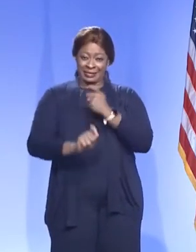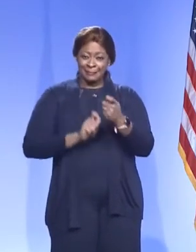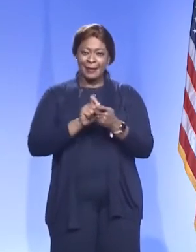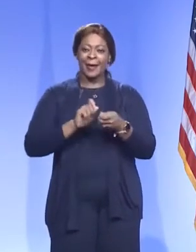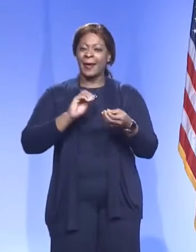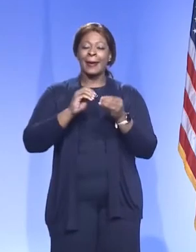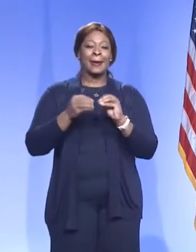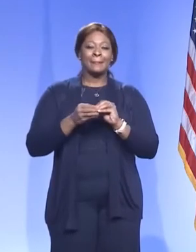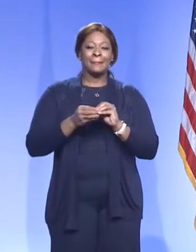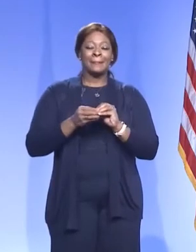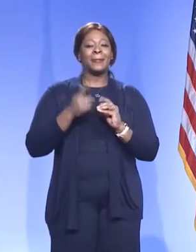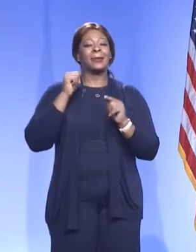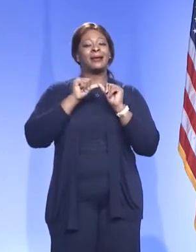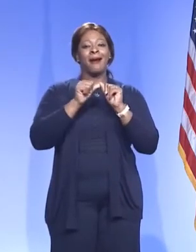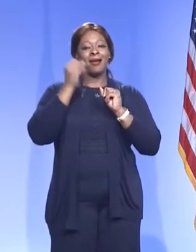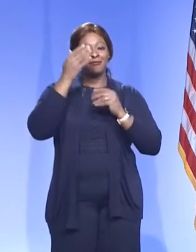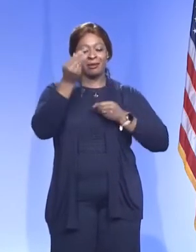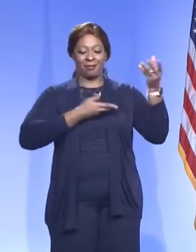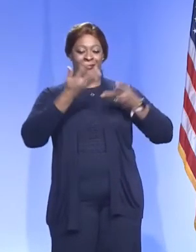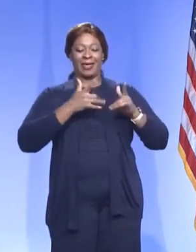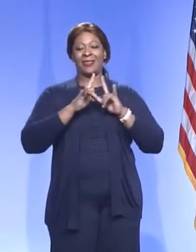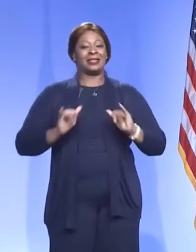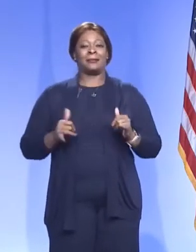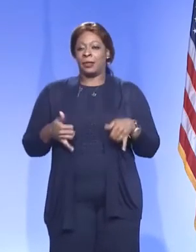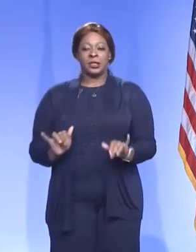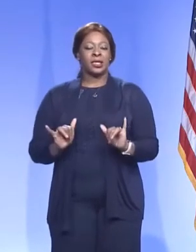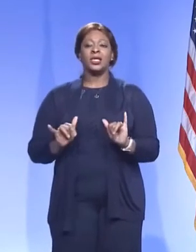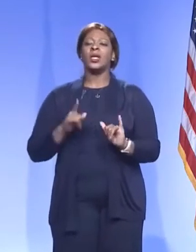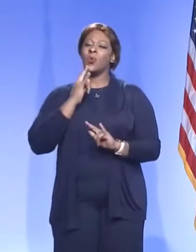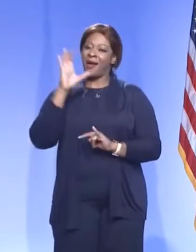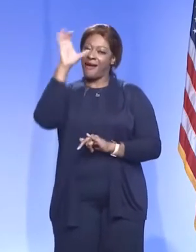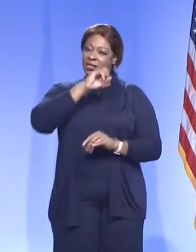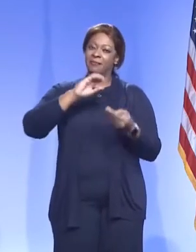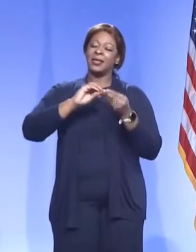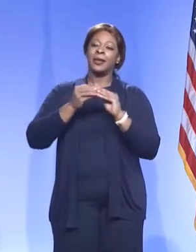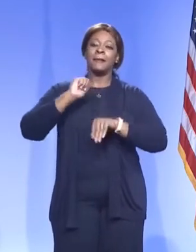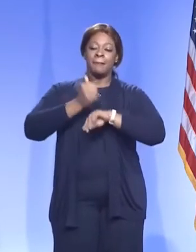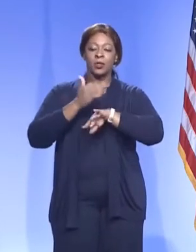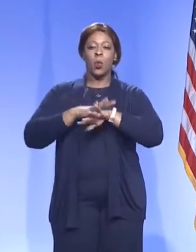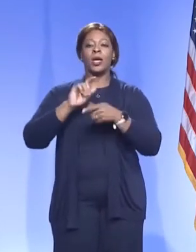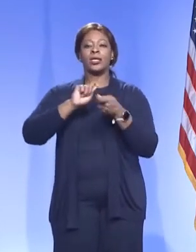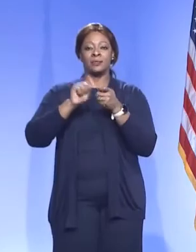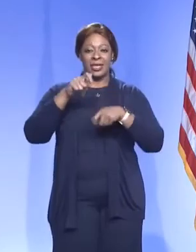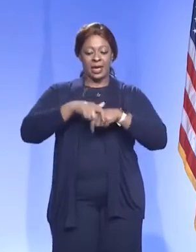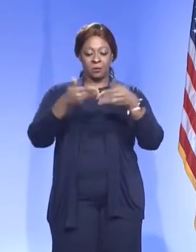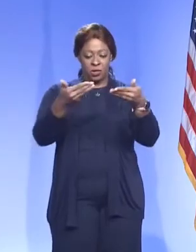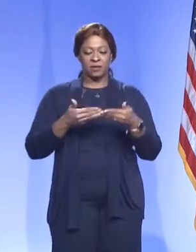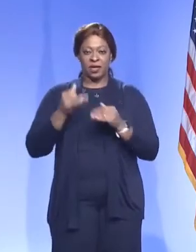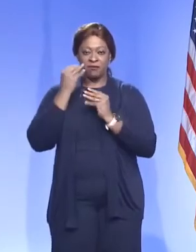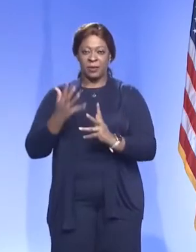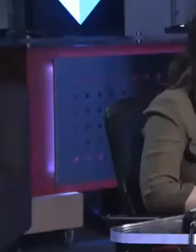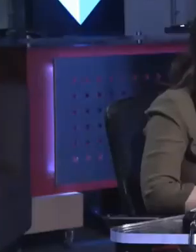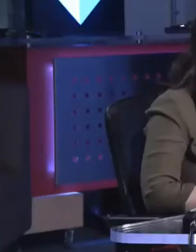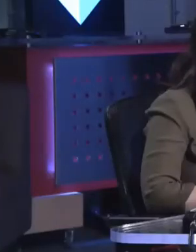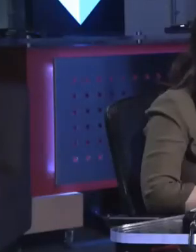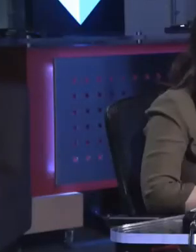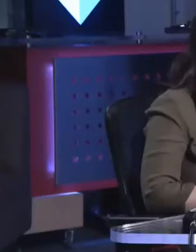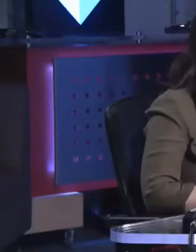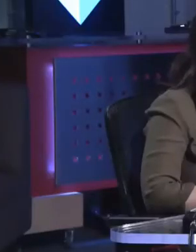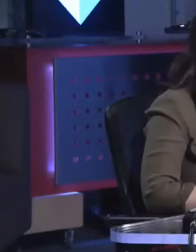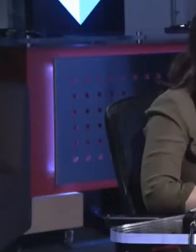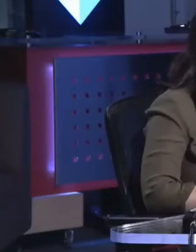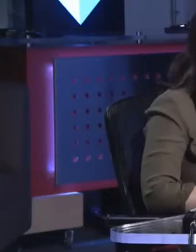department. And as I say, after we've pulled data for the website update, we're still getting data the rest of the day. So at any given moment